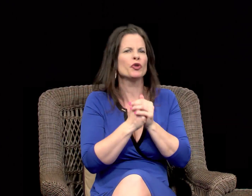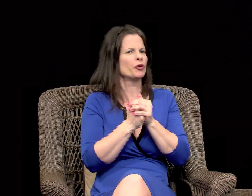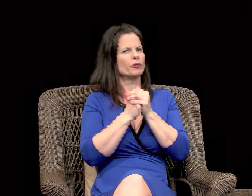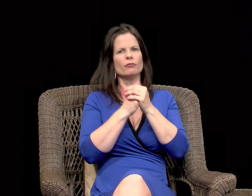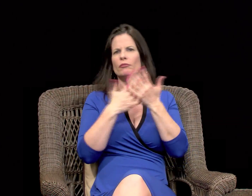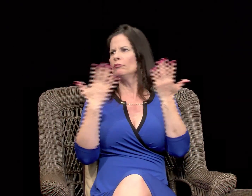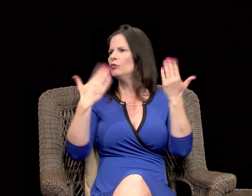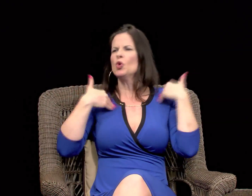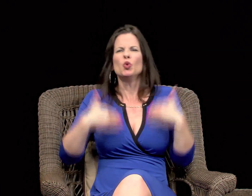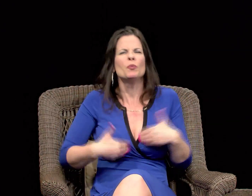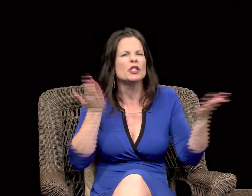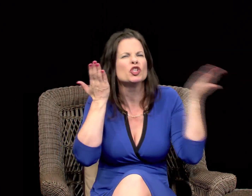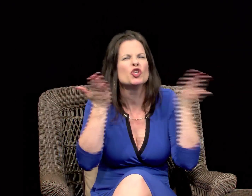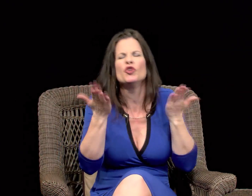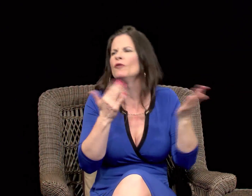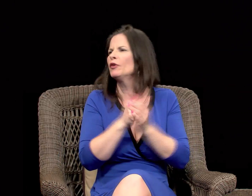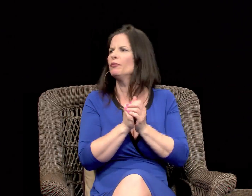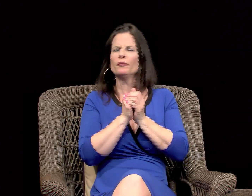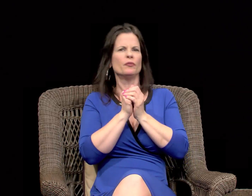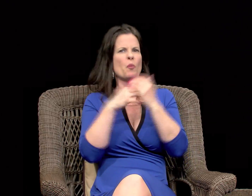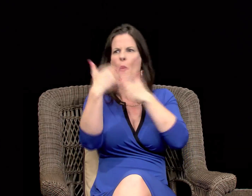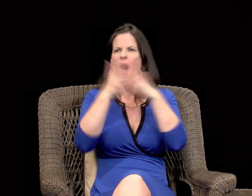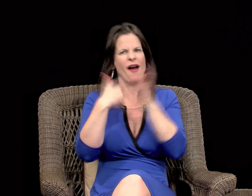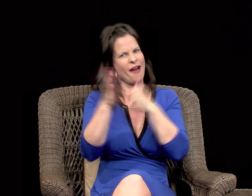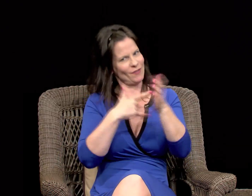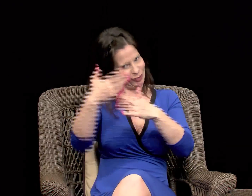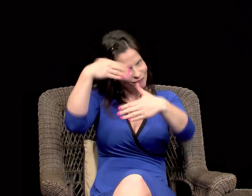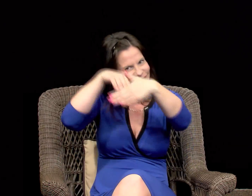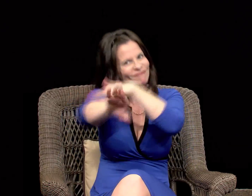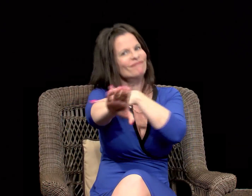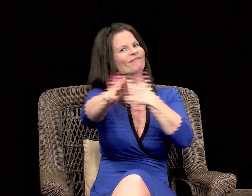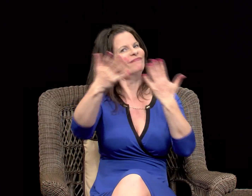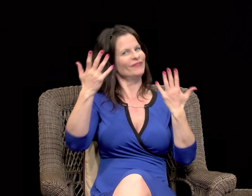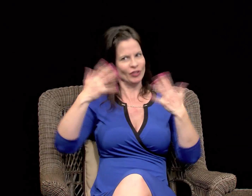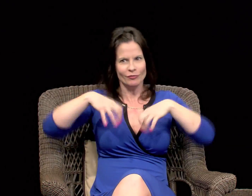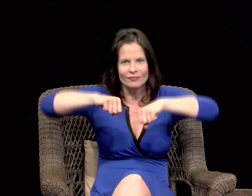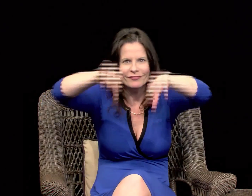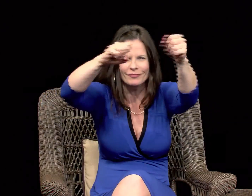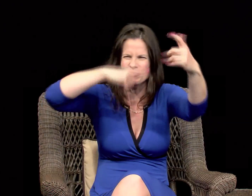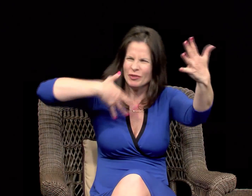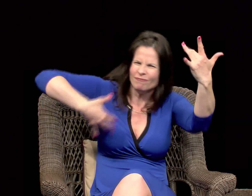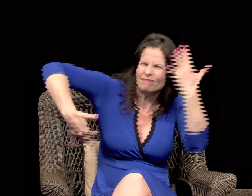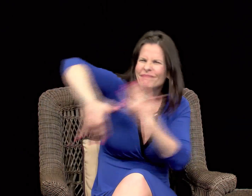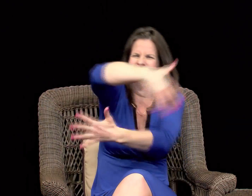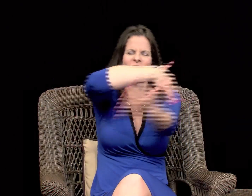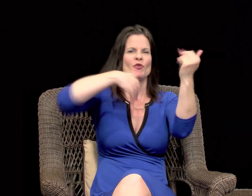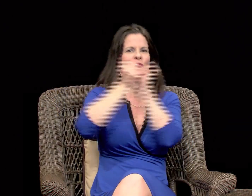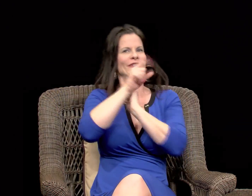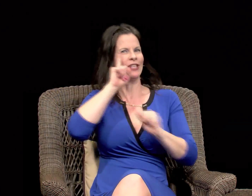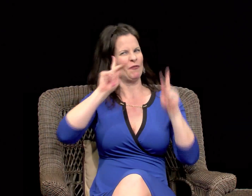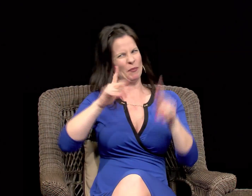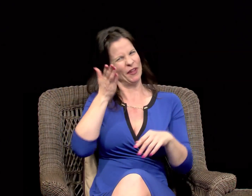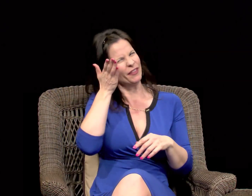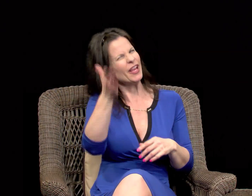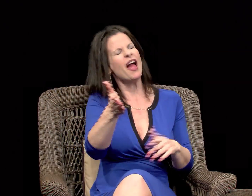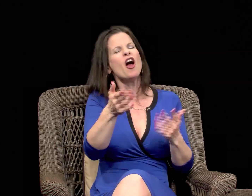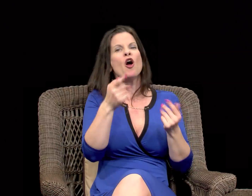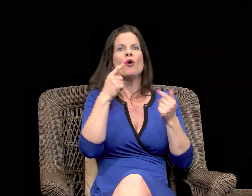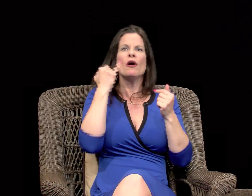language, interpreting, human services, whatever. That hearing and deaf people have access to the college.